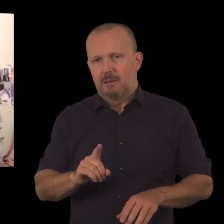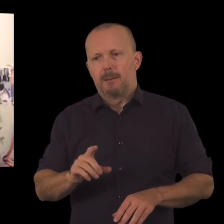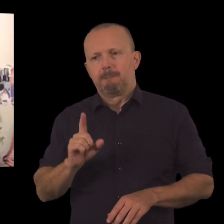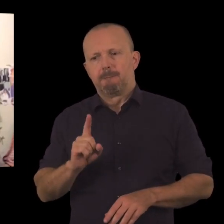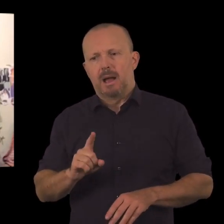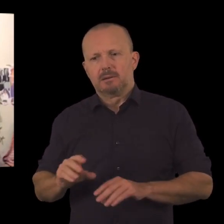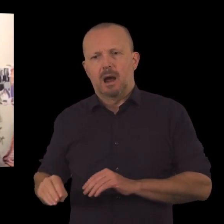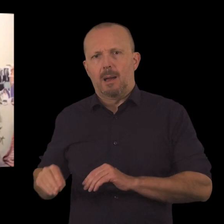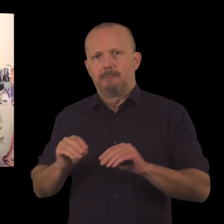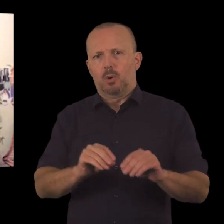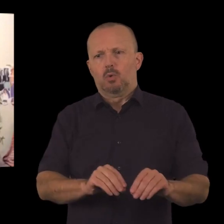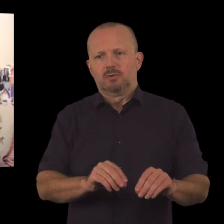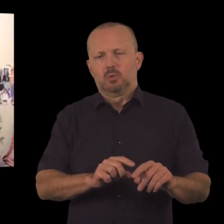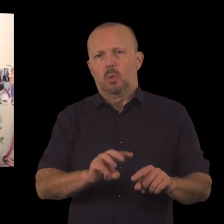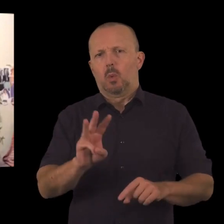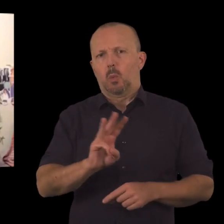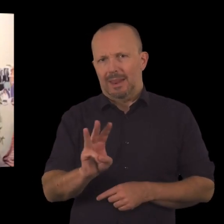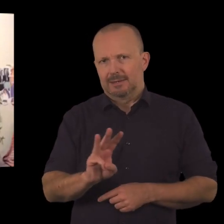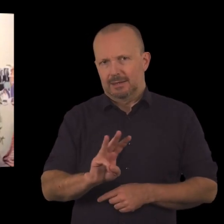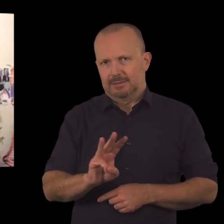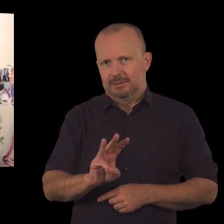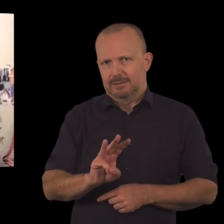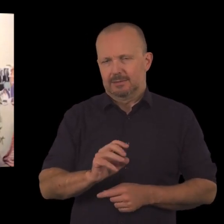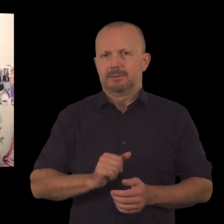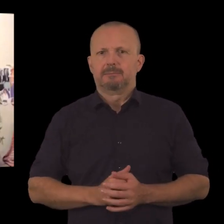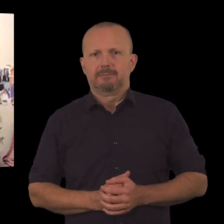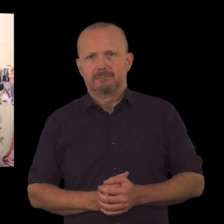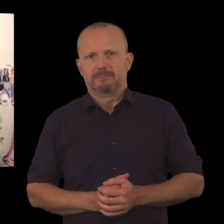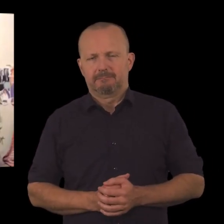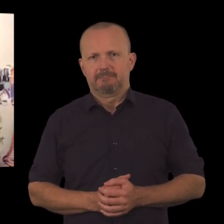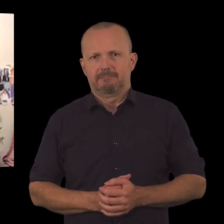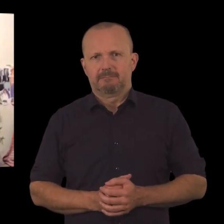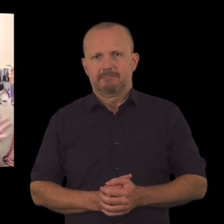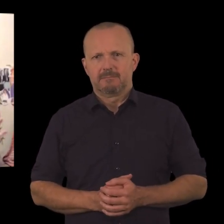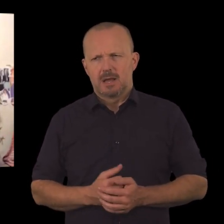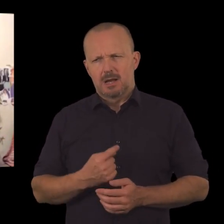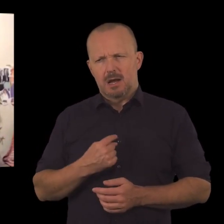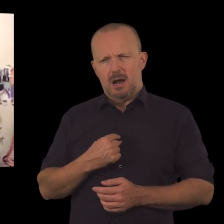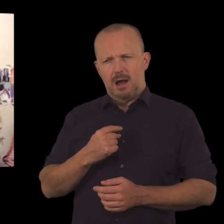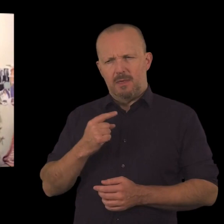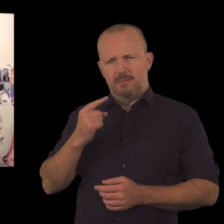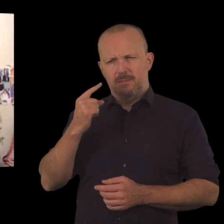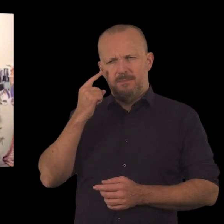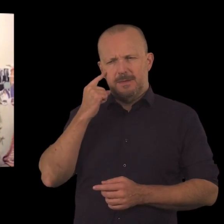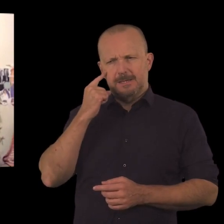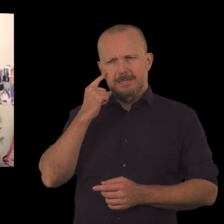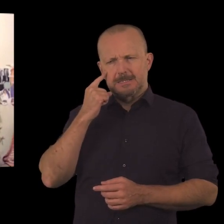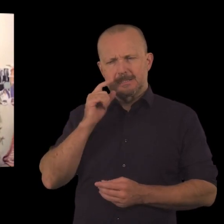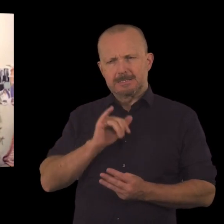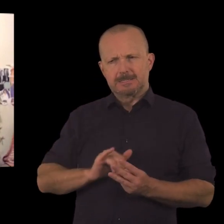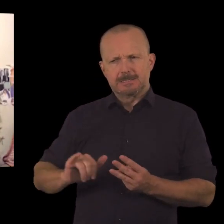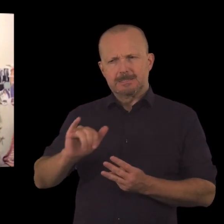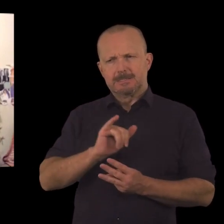one in, which is I I come from Southland, but